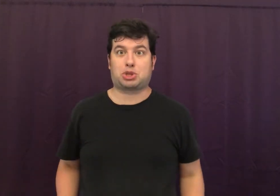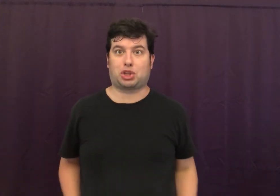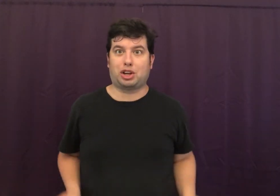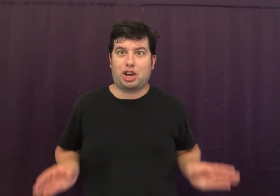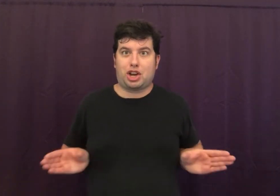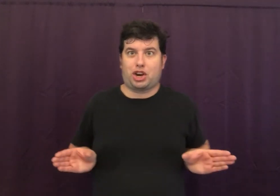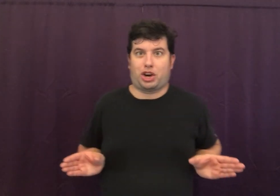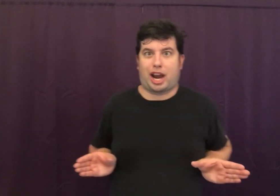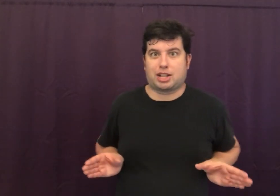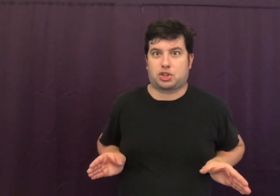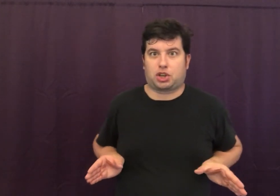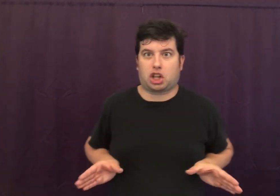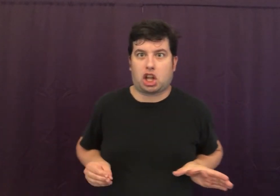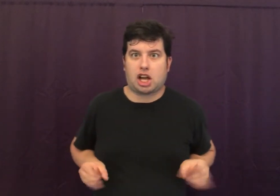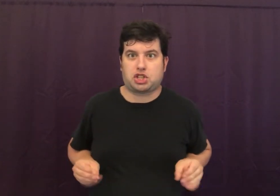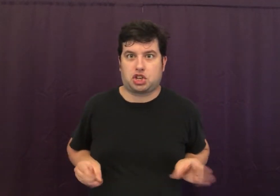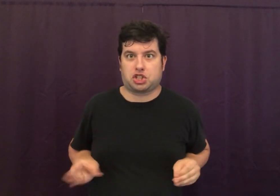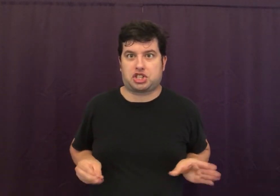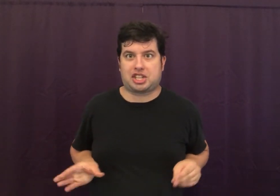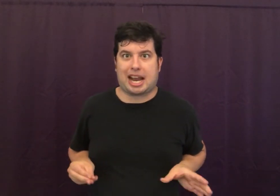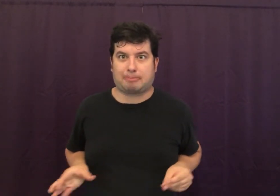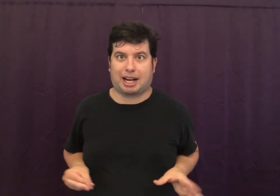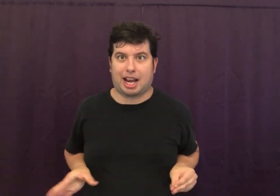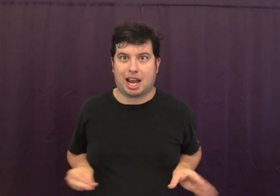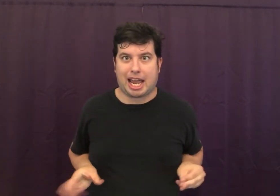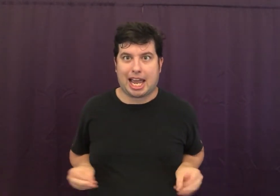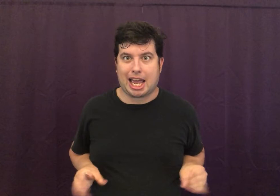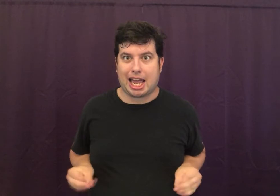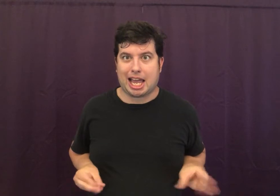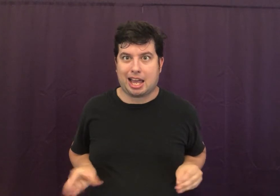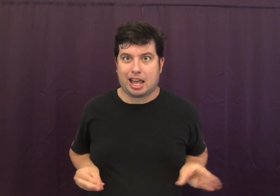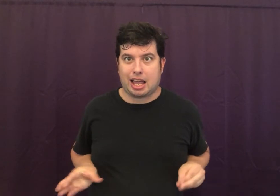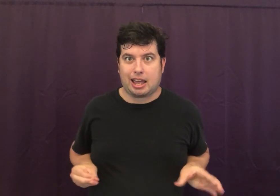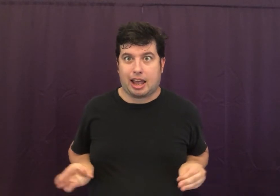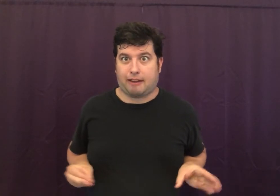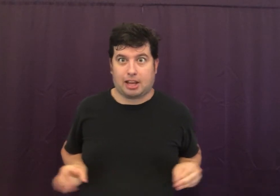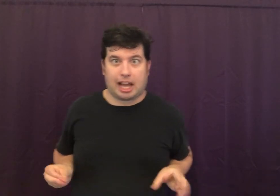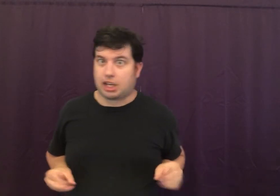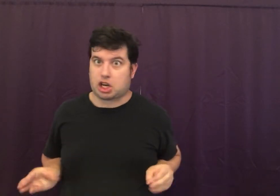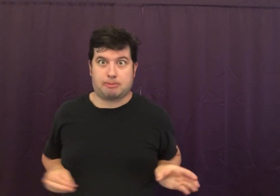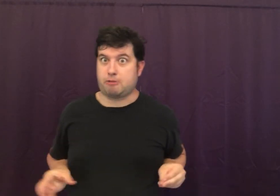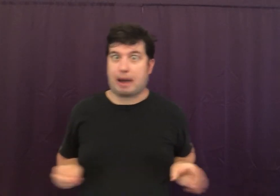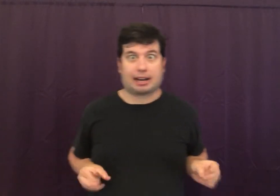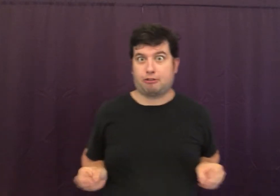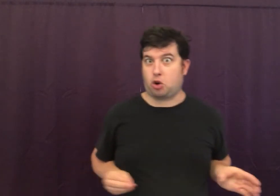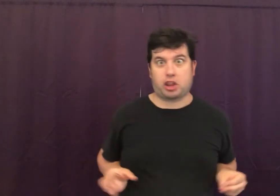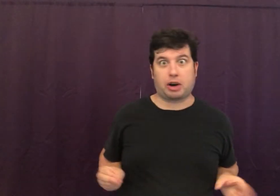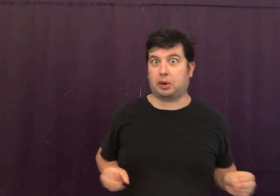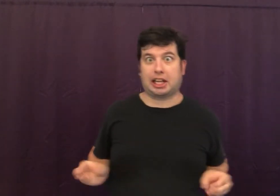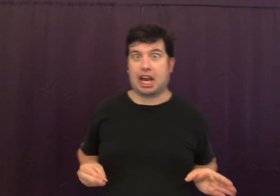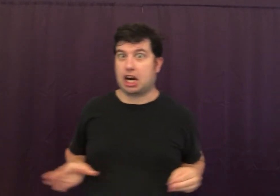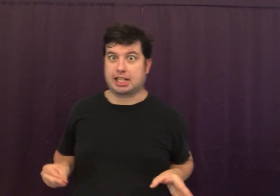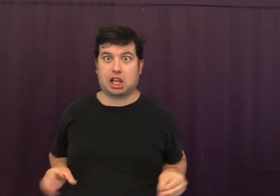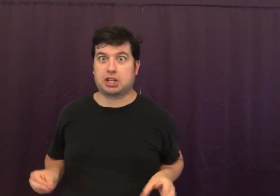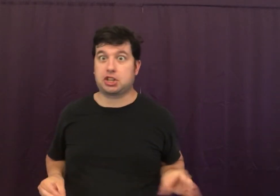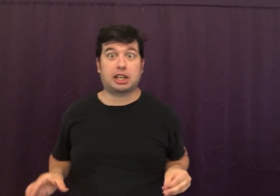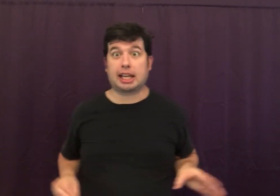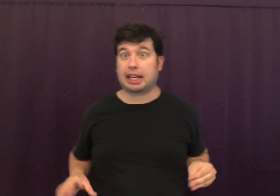lobster. Your hands are in claws and you're snapping. And if you like, you can move back and forth. I don't really care, as long as you're looking like a